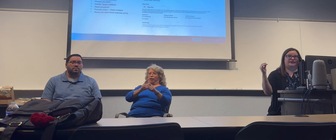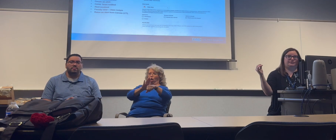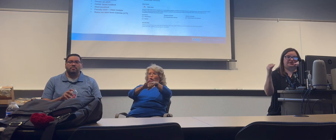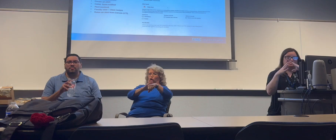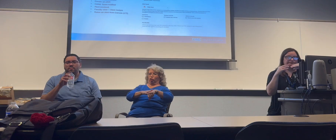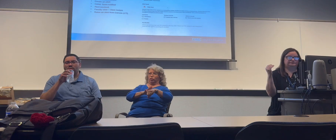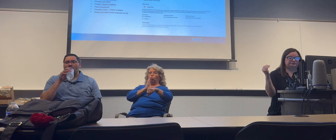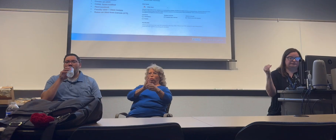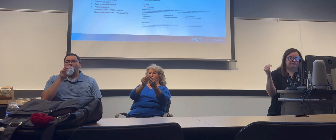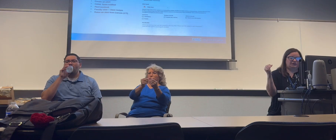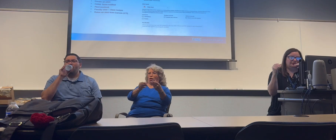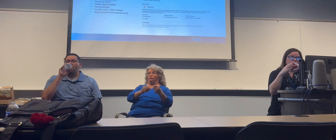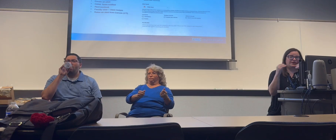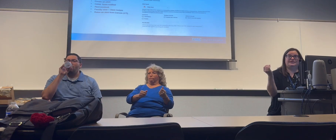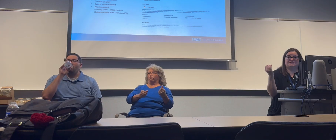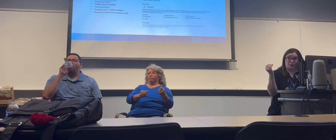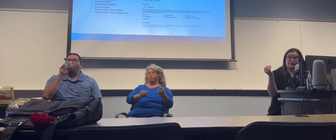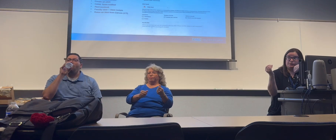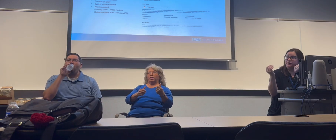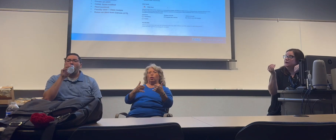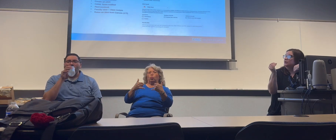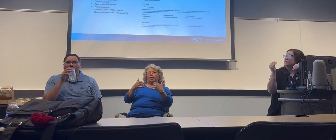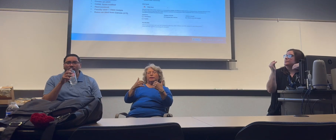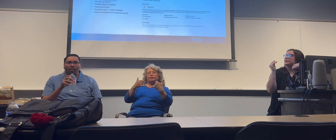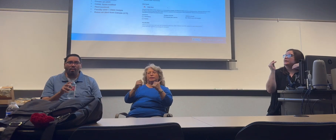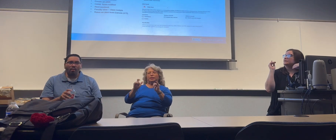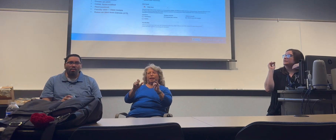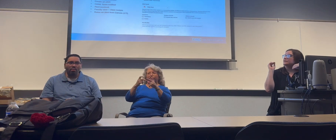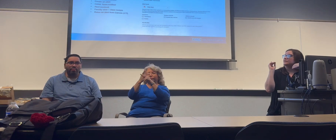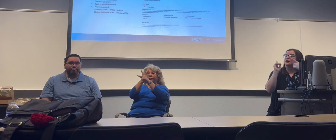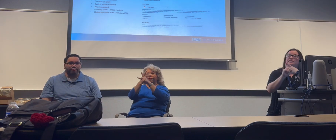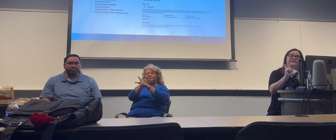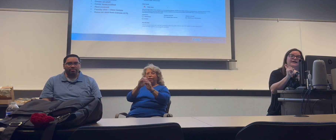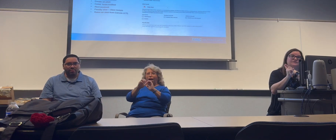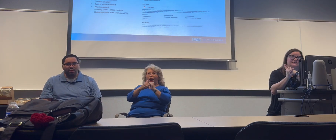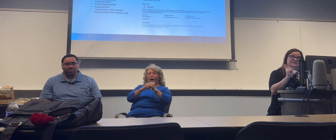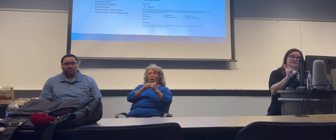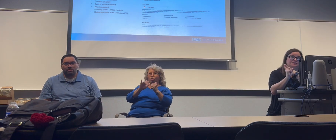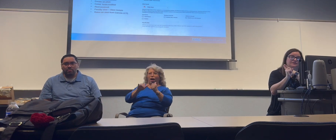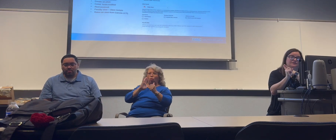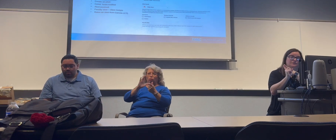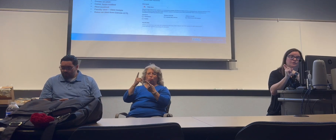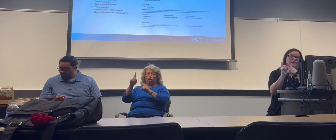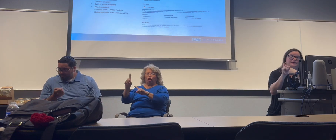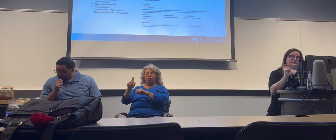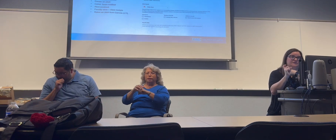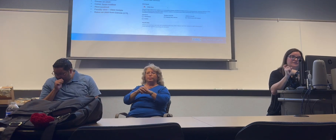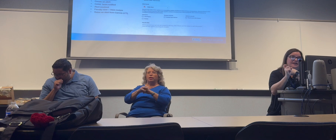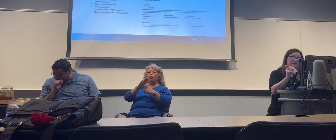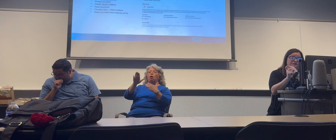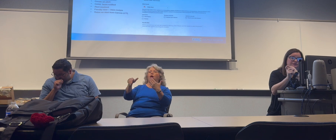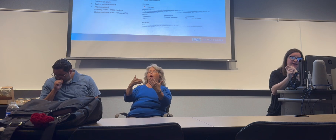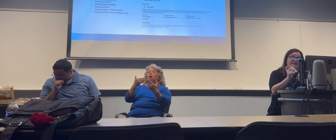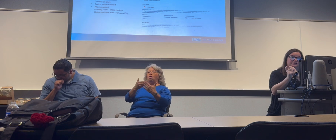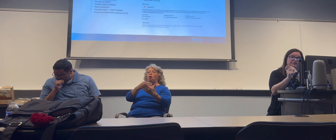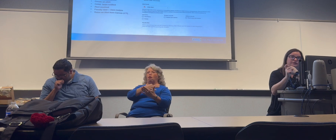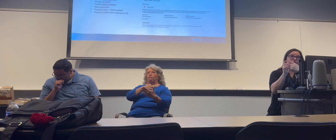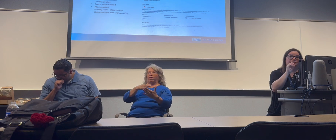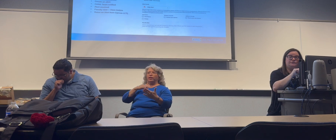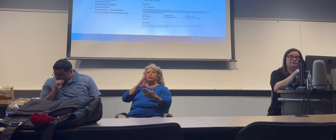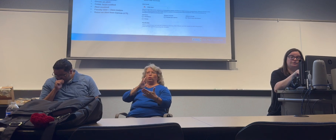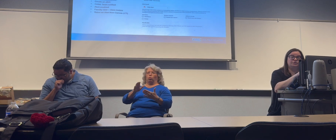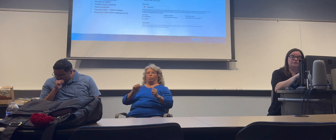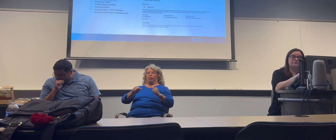to work out the way that's going to work, but all faculty will be able to add an